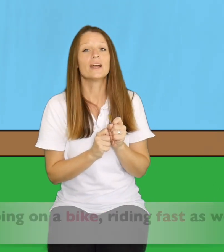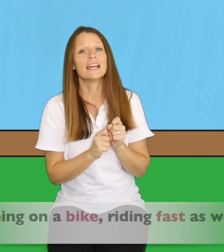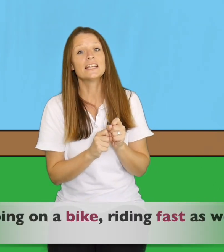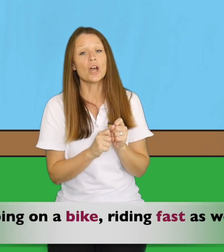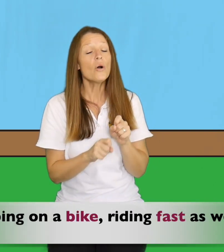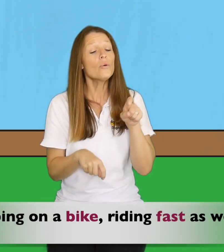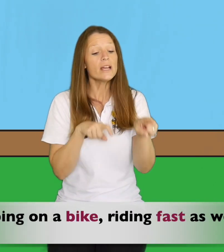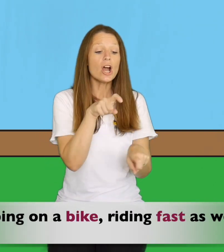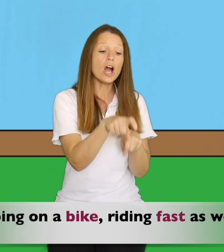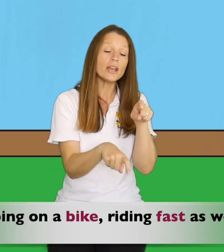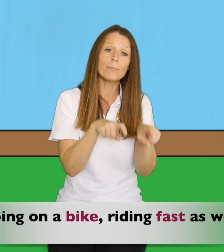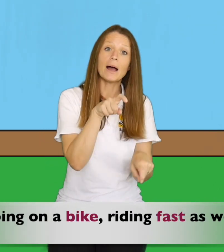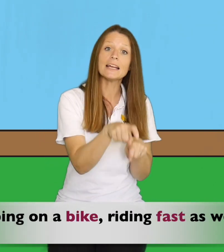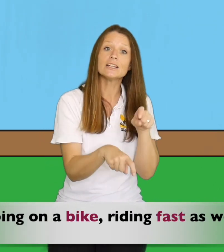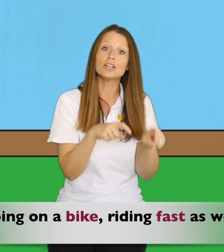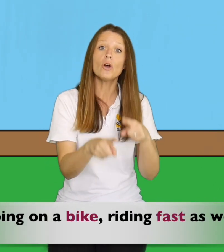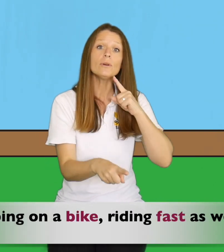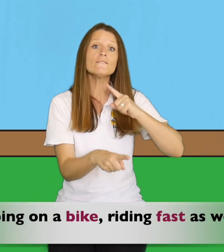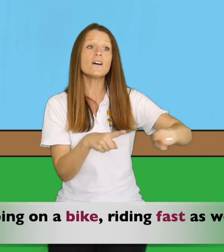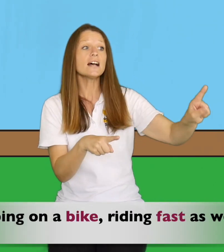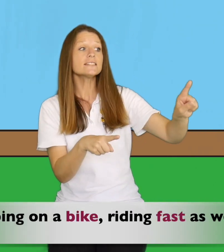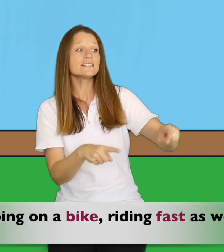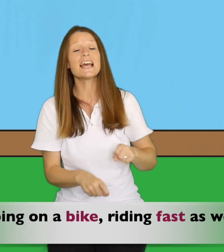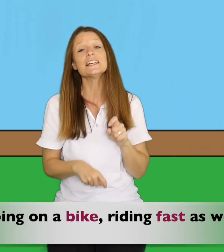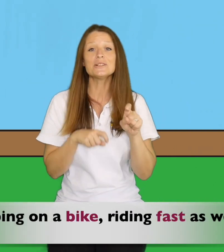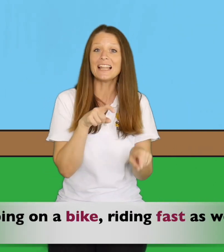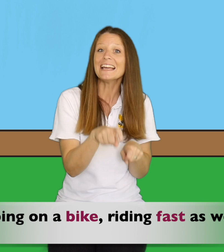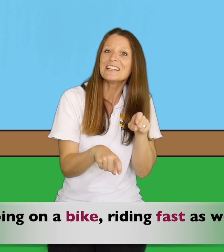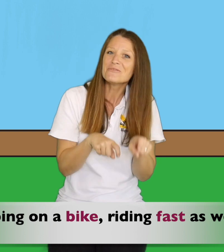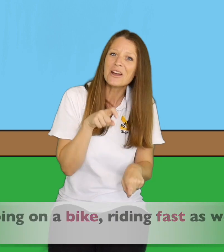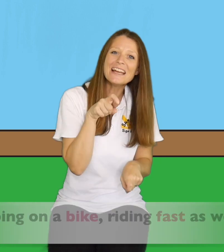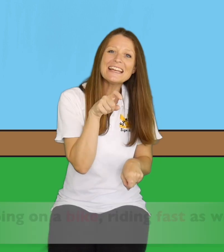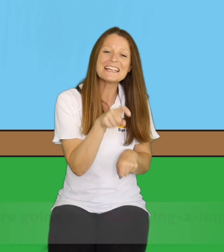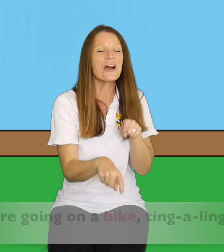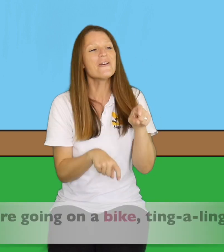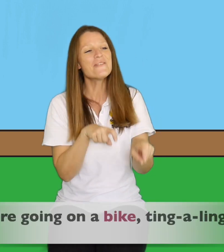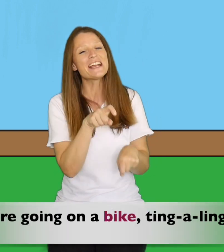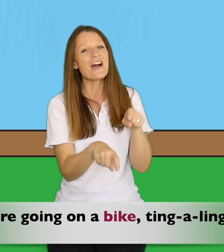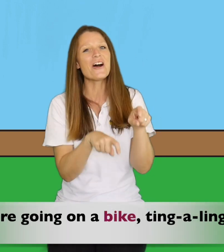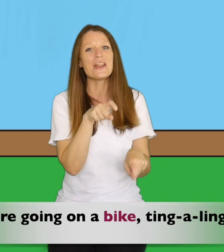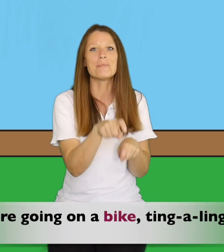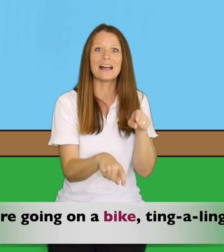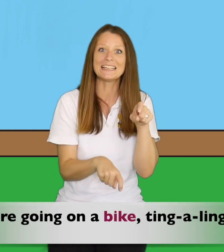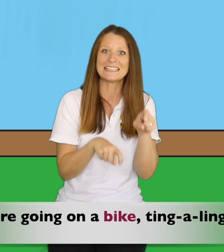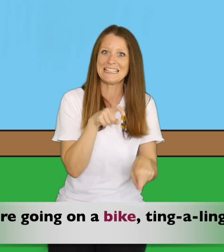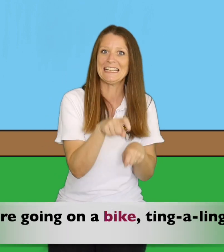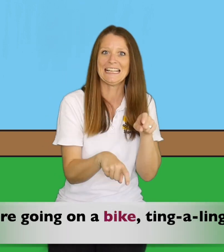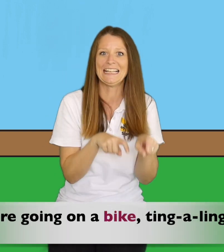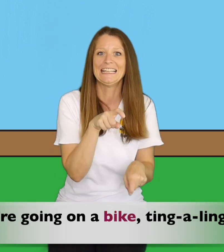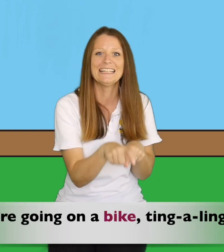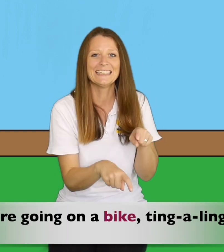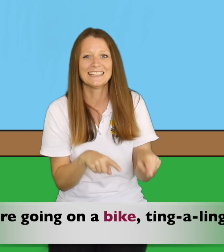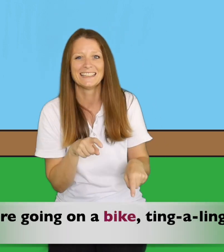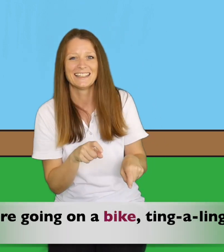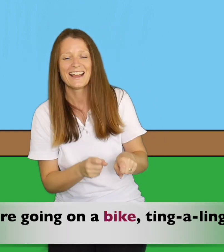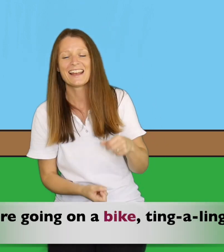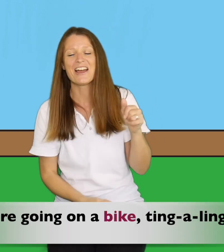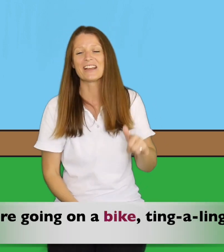We're going on a bike, going fast is what we like. We're going on a bike, ting-a-ling. And we're going to go